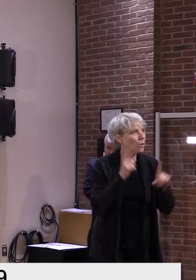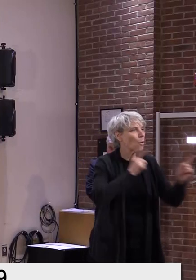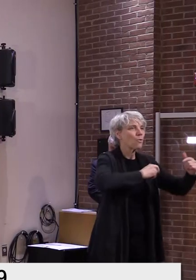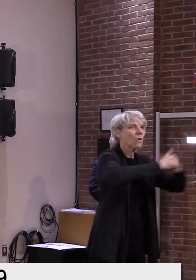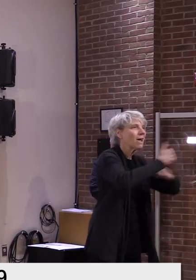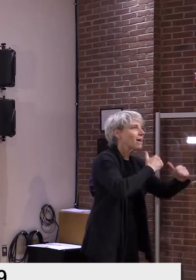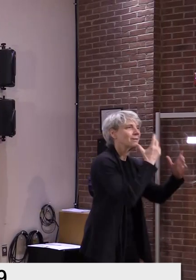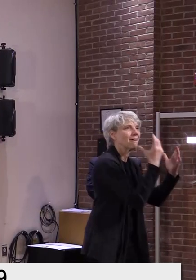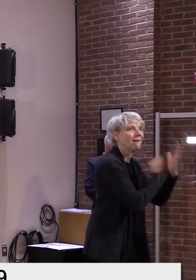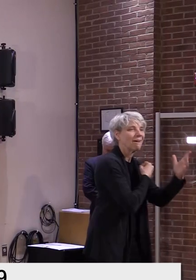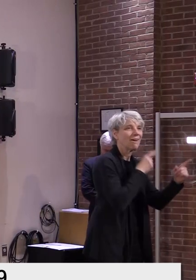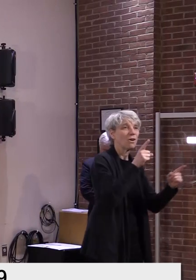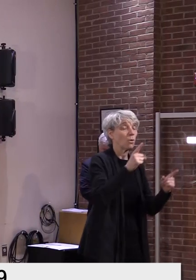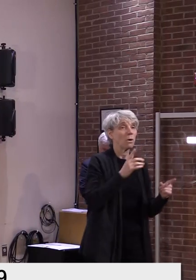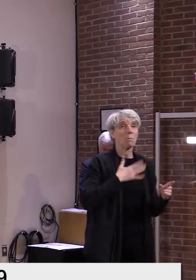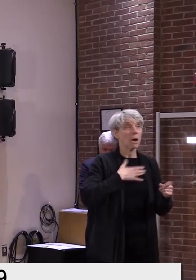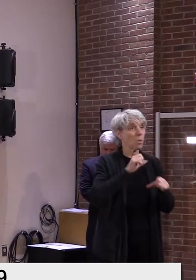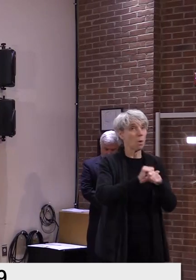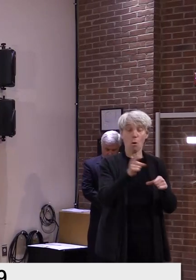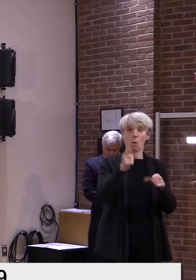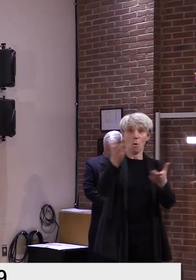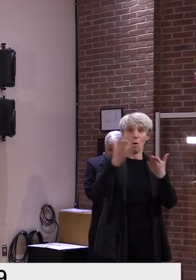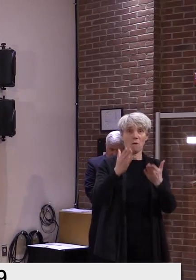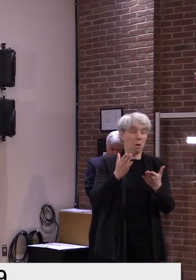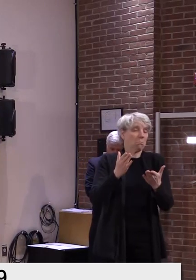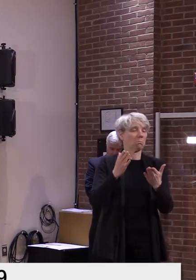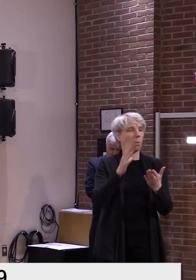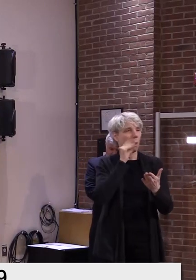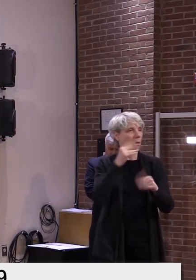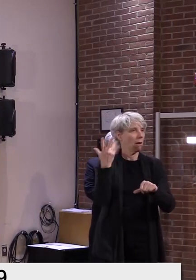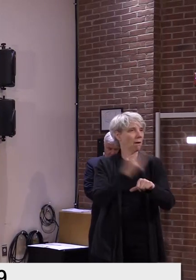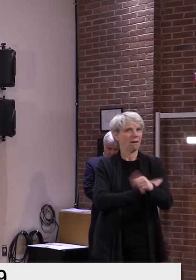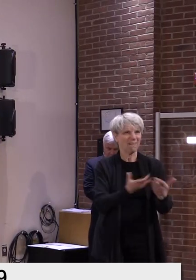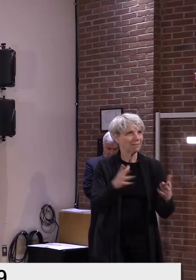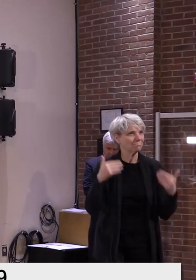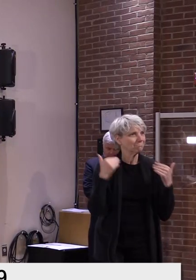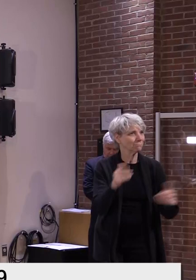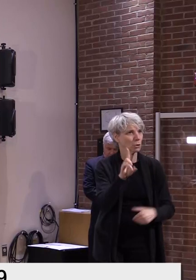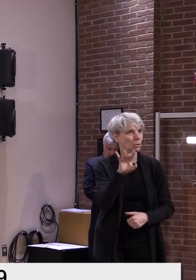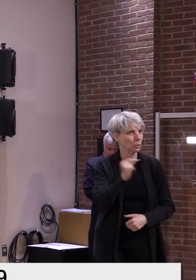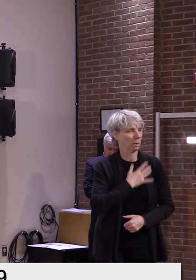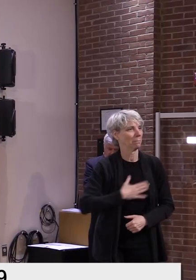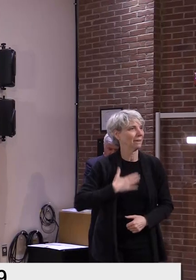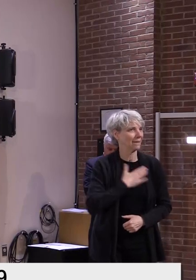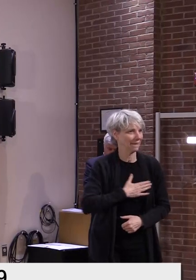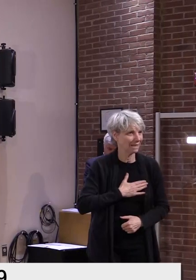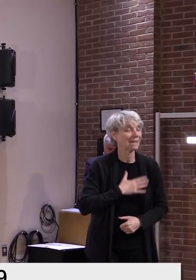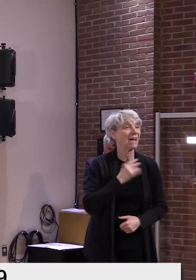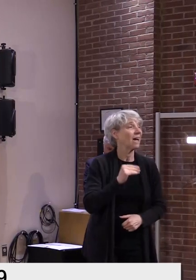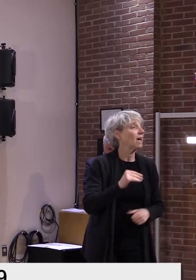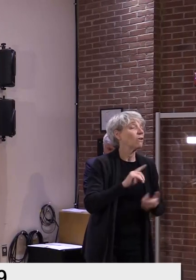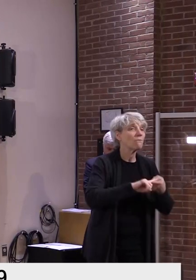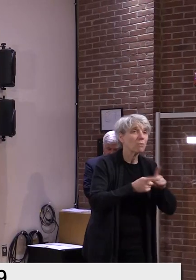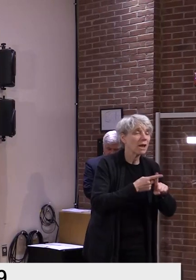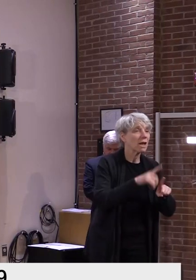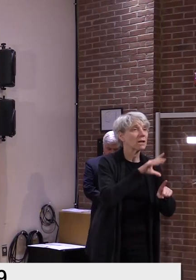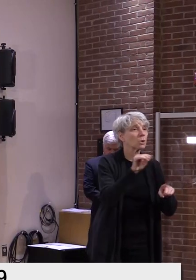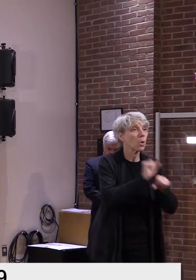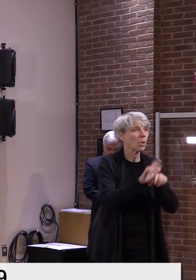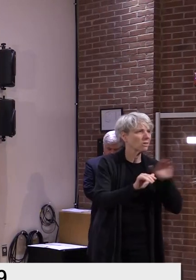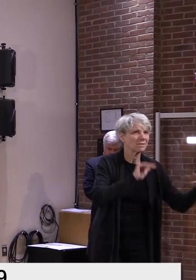or your workplace. And keep helping us spread the word about these opportunities to anyone who's not yet